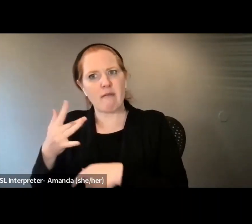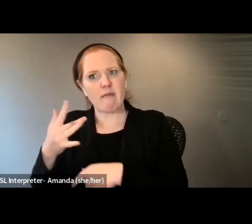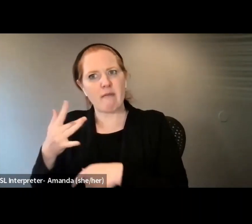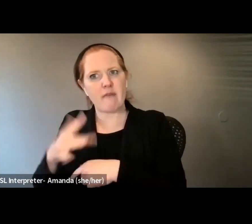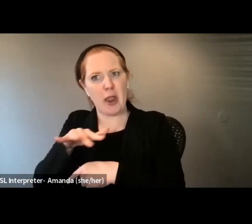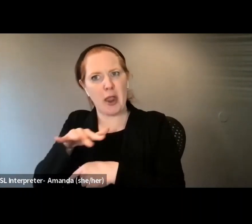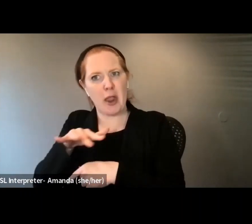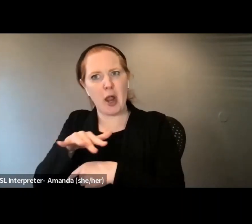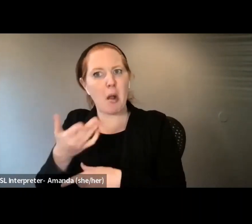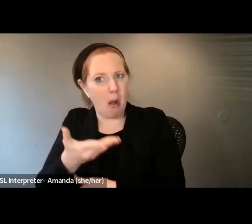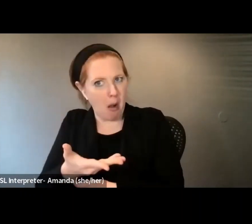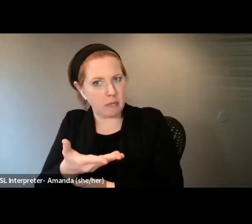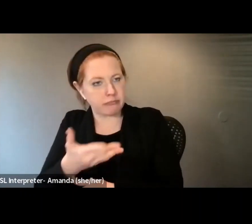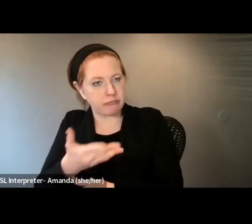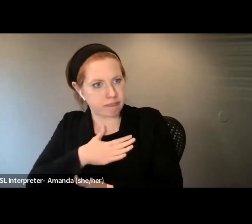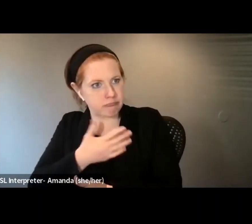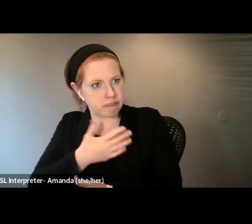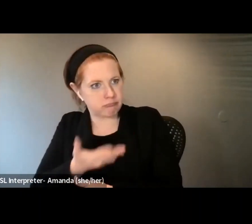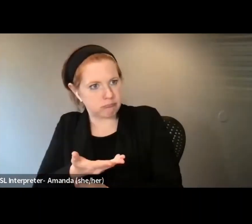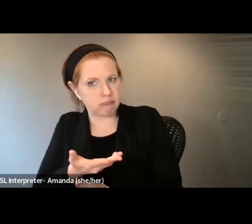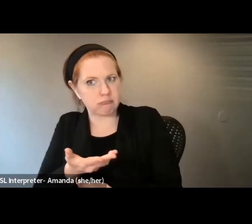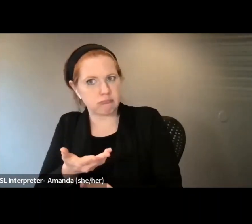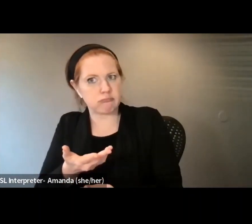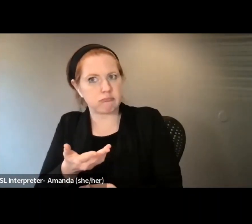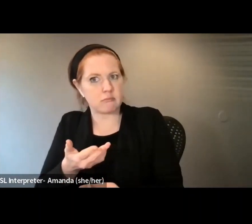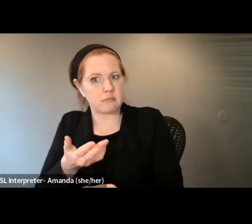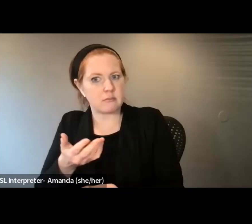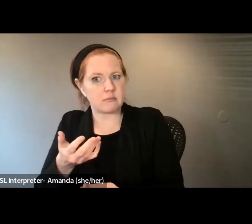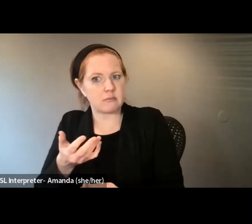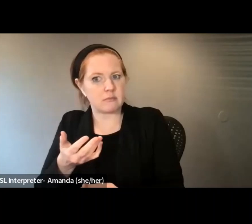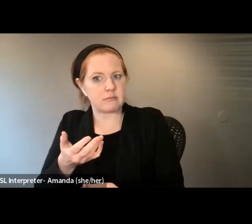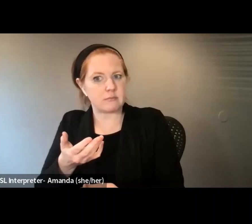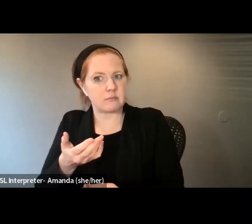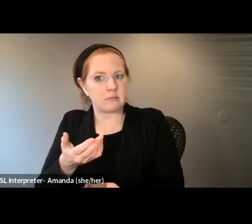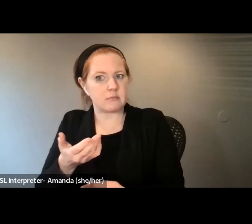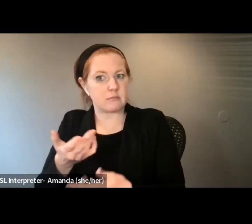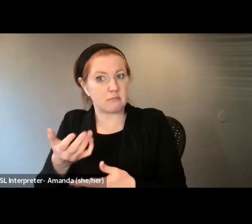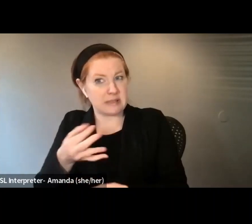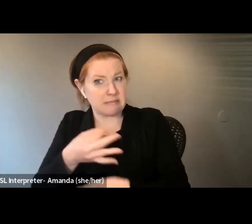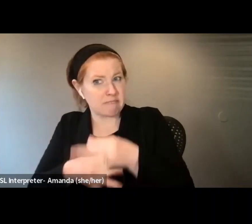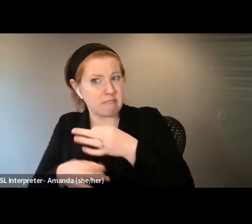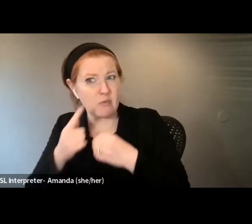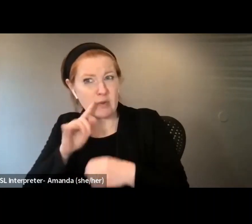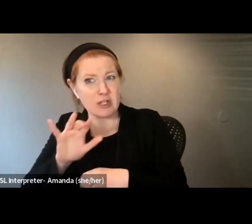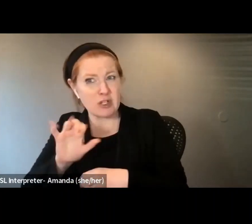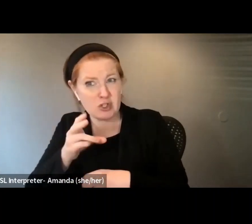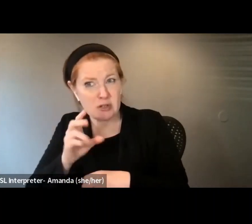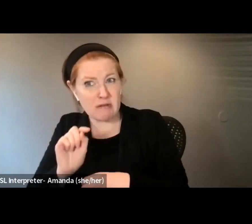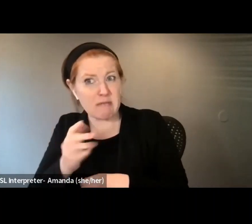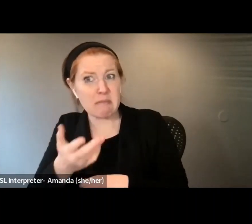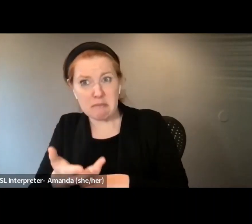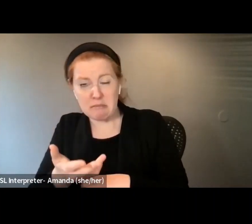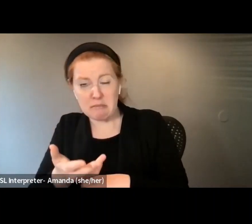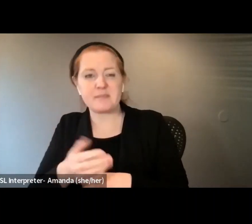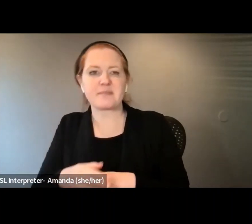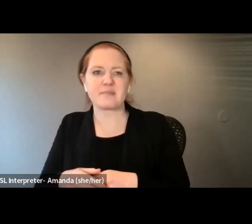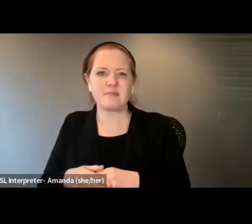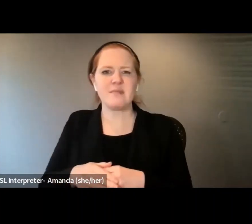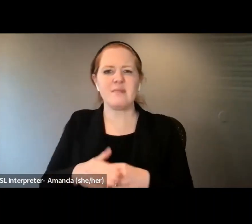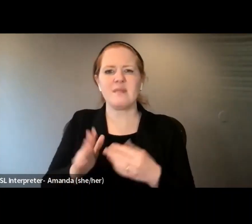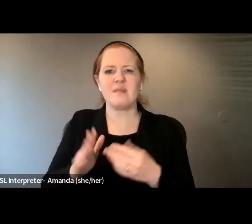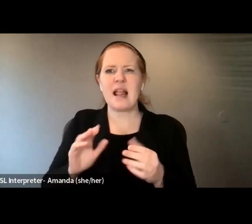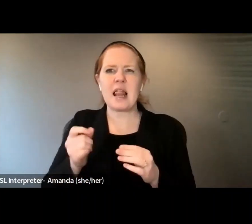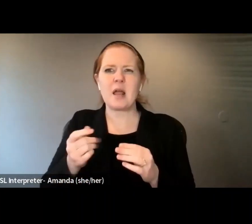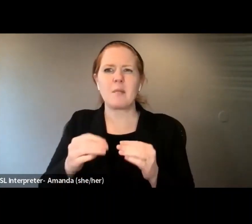area. Would you like to have them come out for that shift? So it's a little bit closer